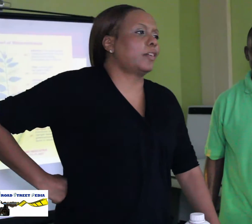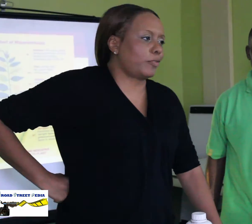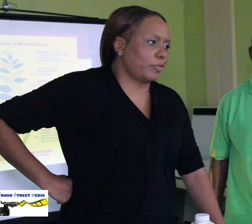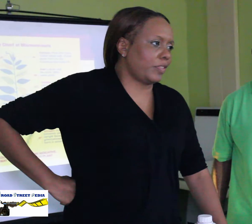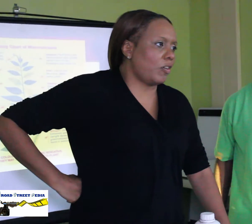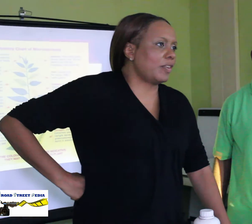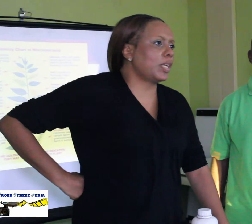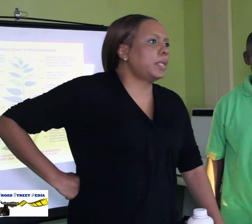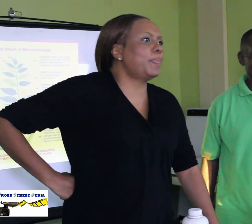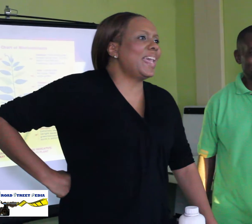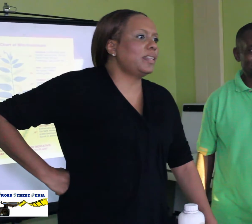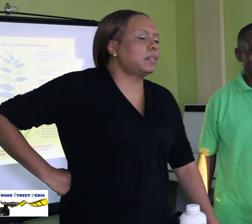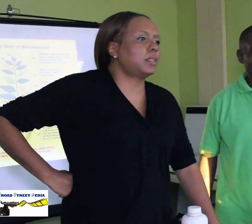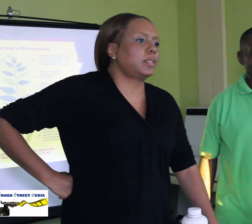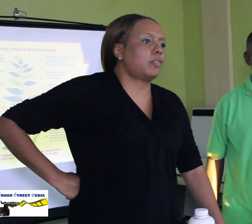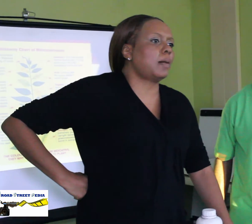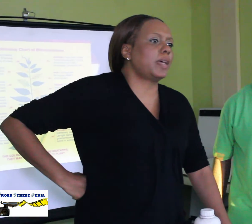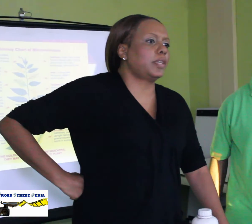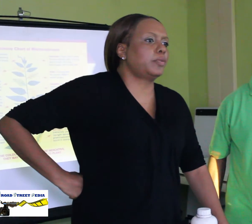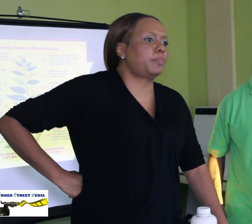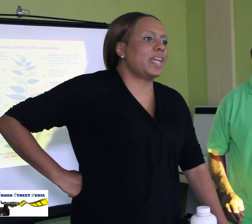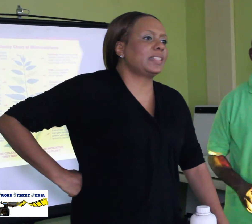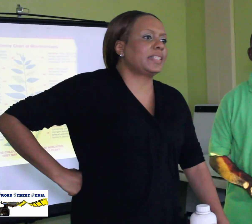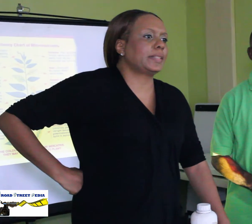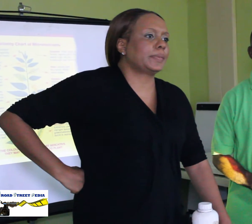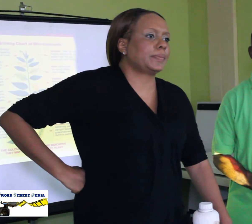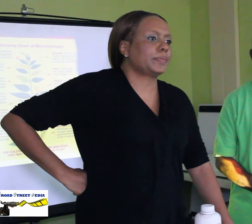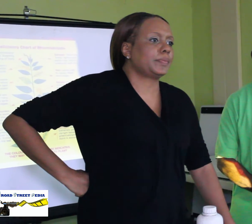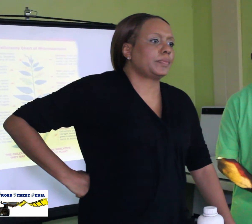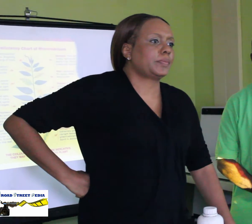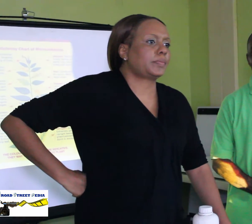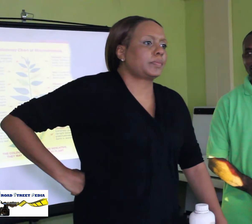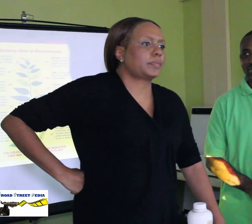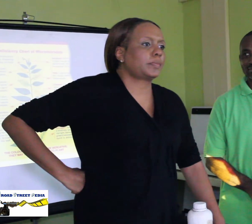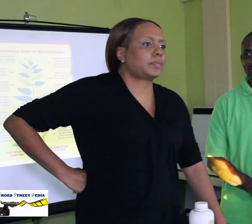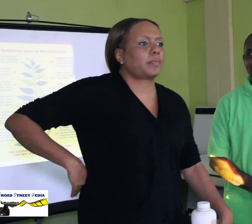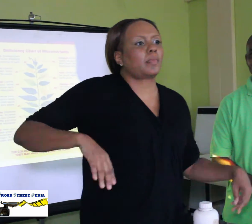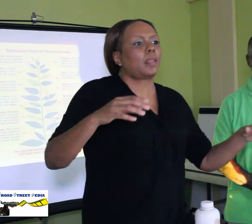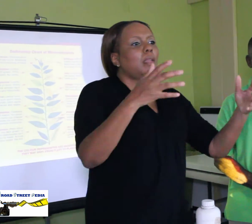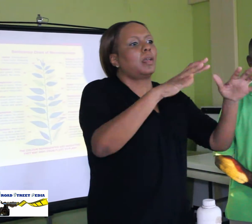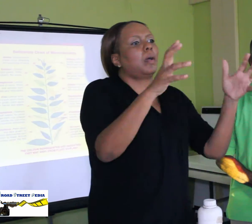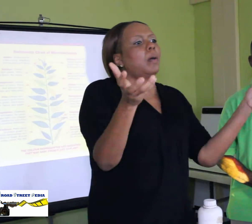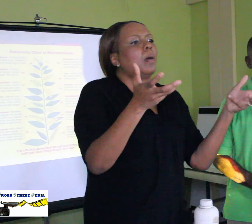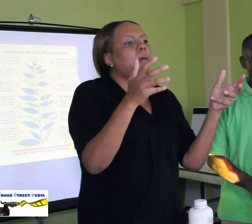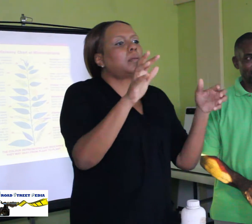quick growth, or does it depend on the crop that you use planting? Yeah. What?